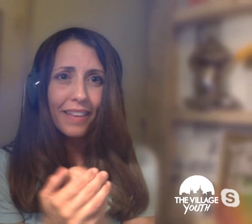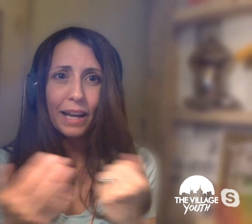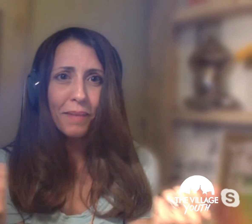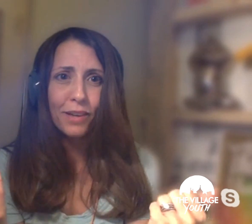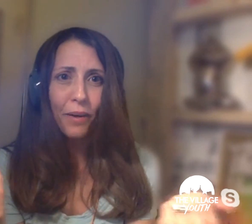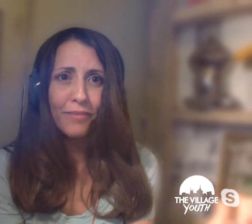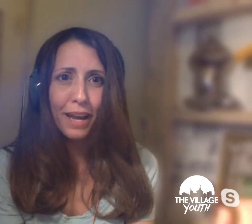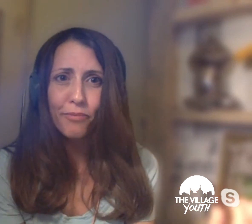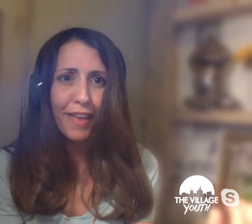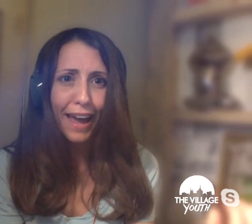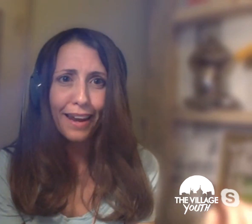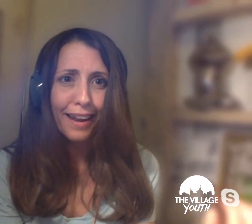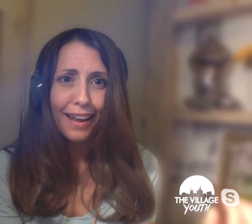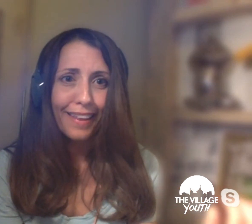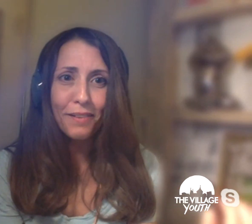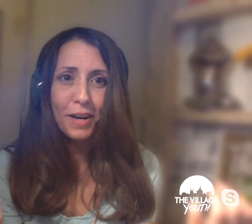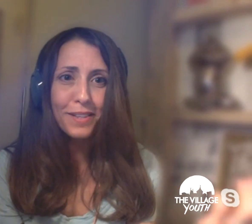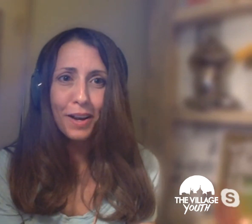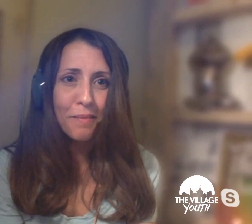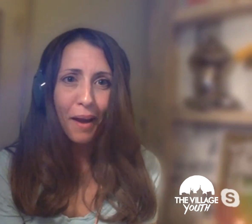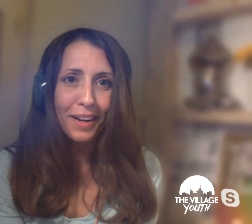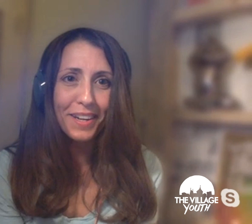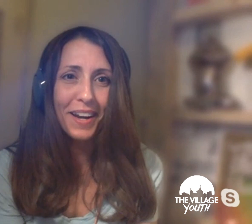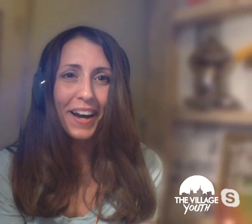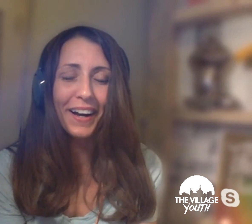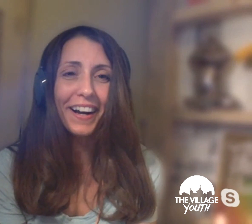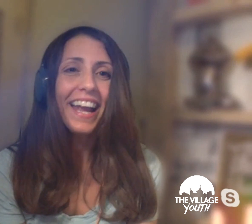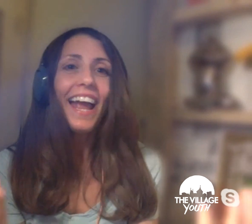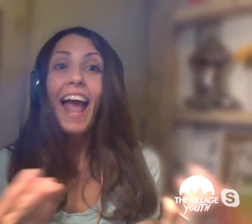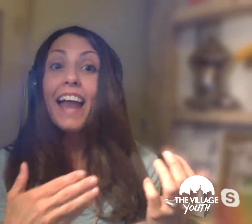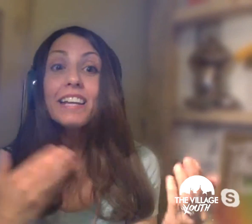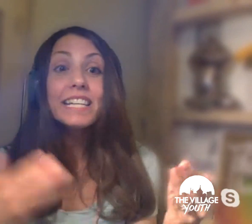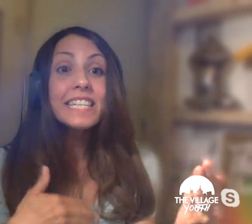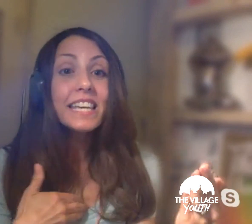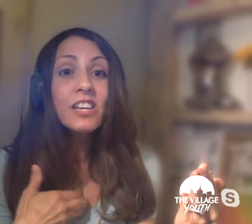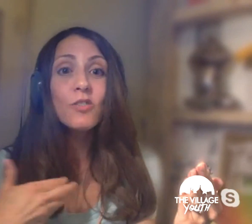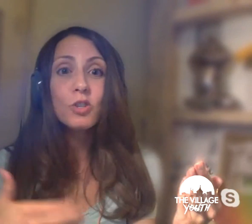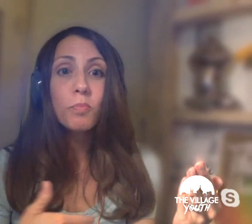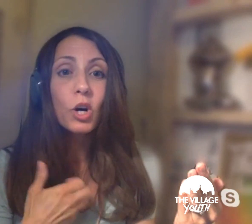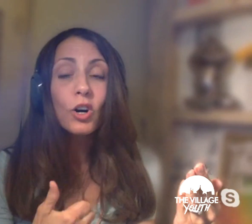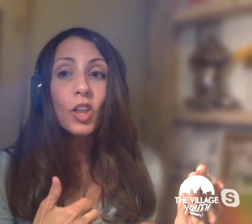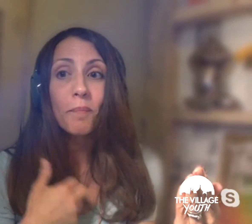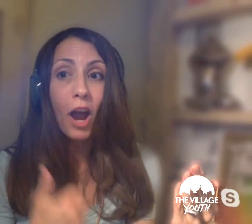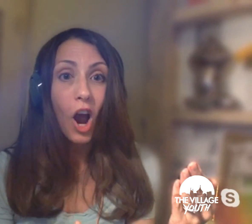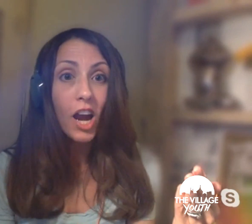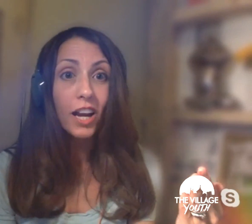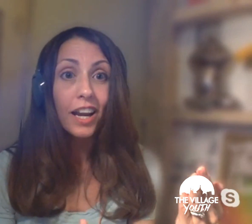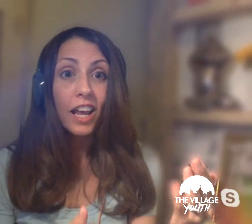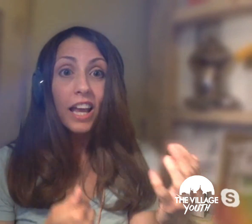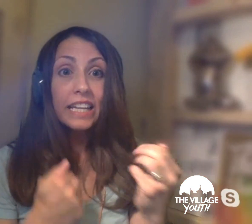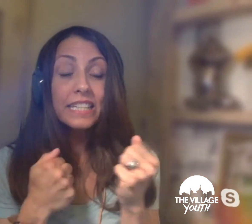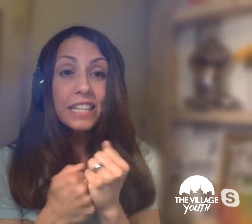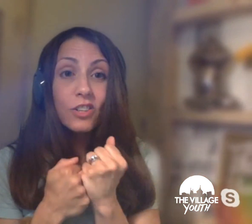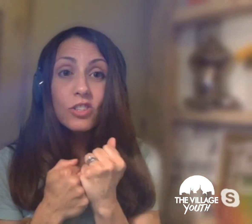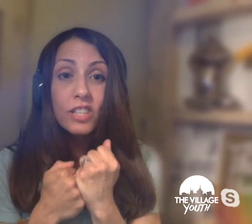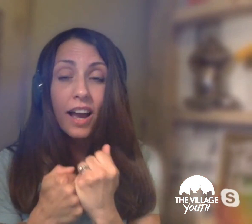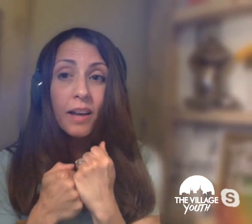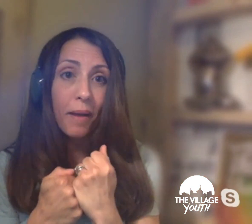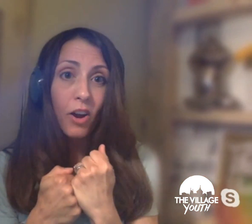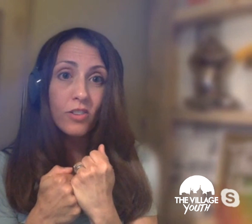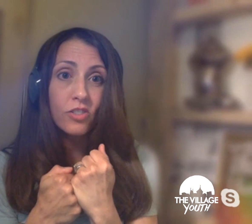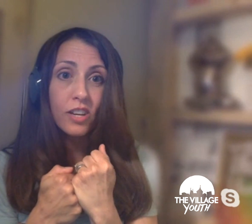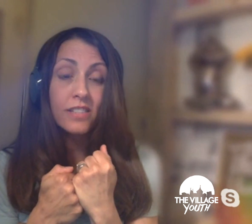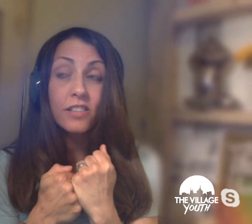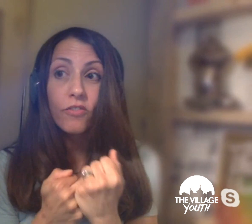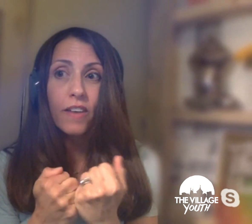dude, like, I don't have time for that. Like, what are you talking about? And continue to pull on my heart, continue to